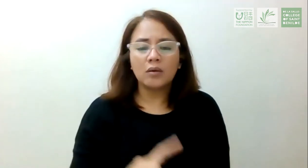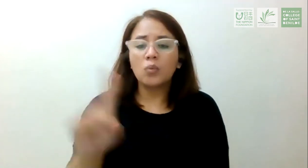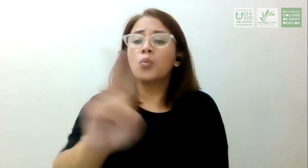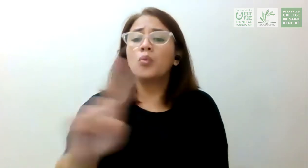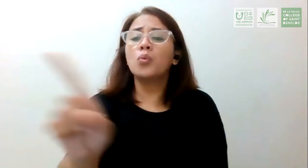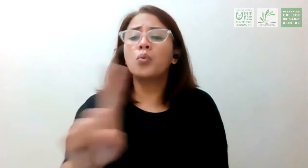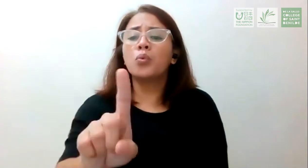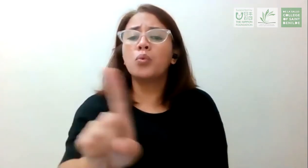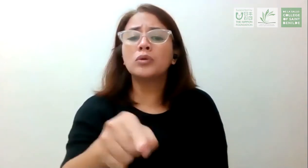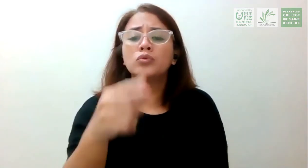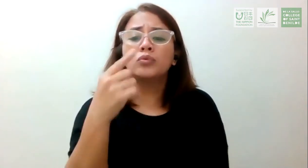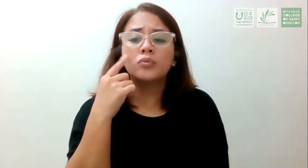Yeah,